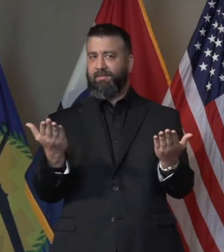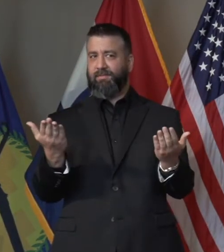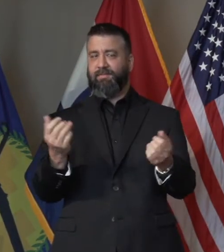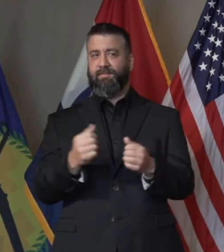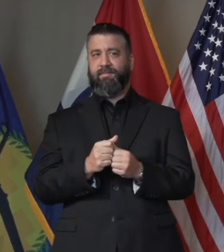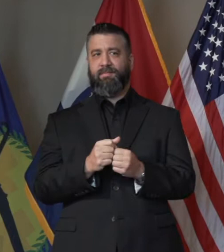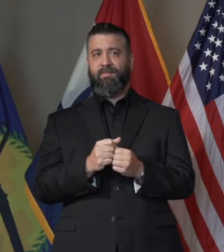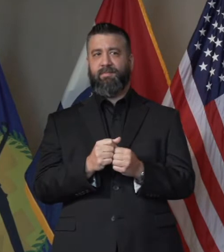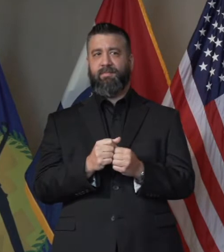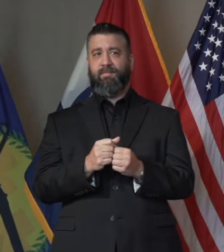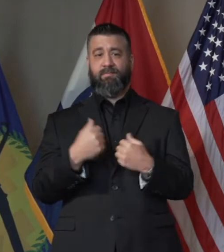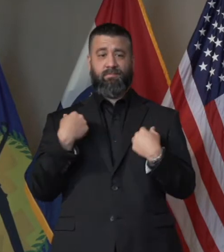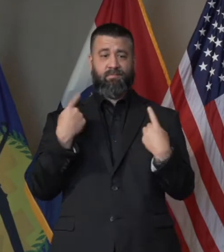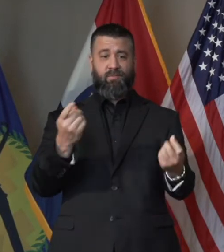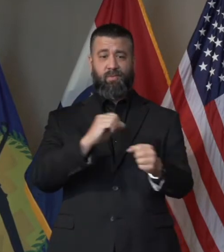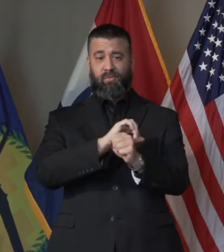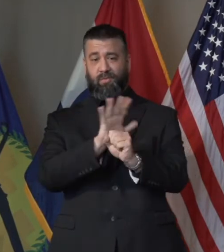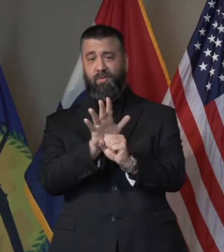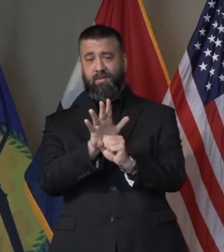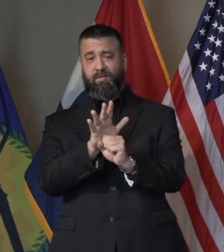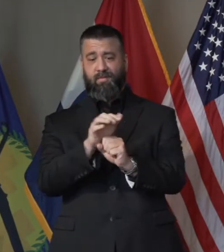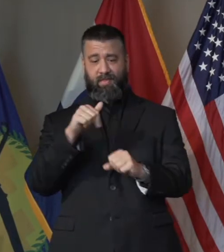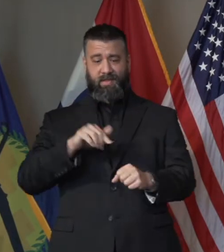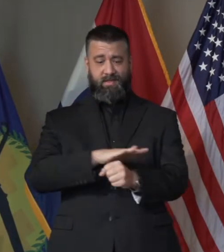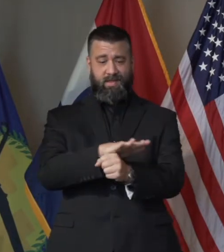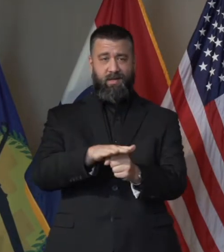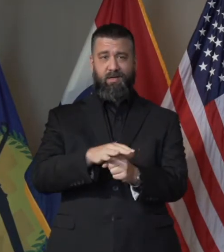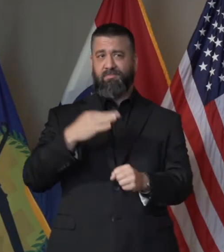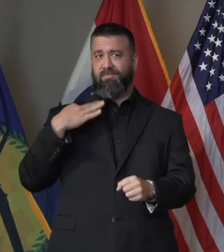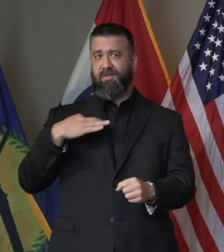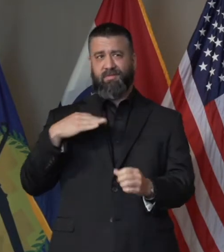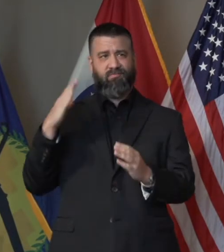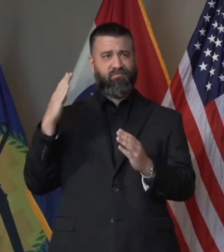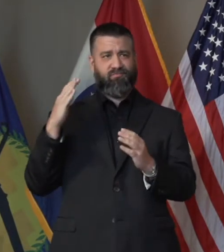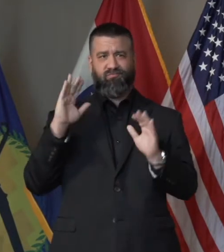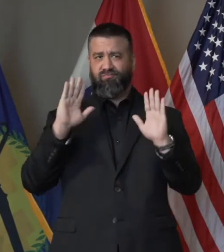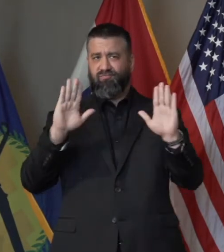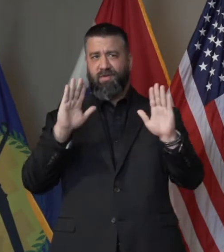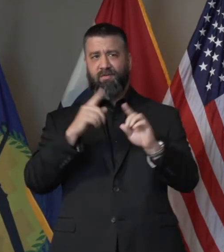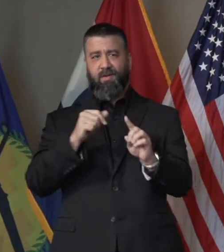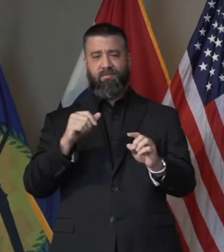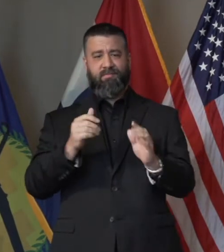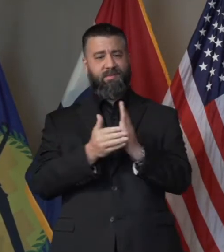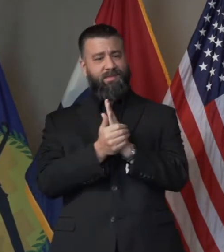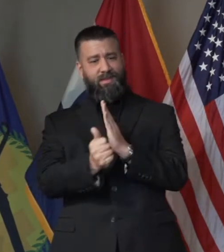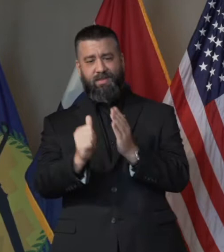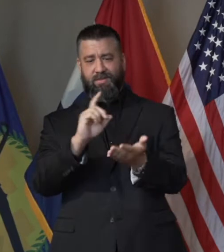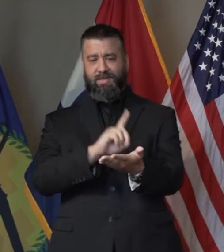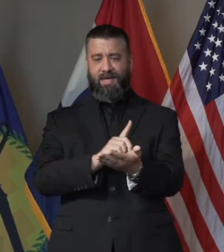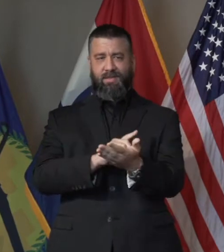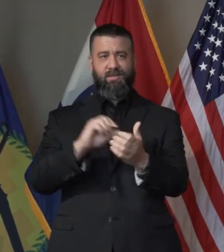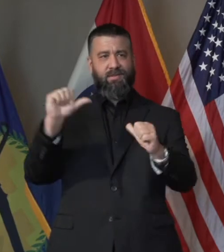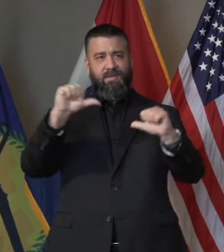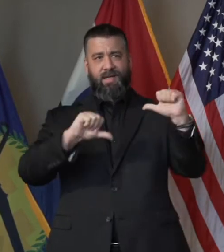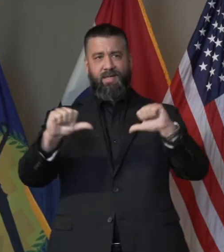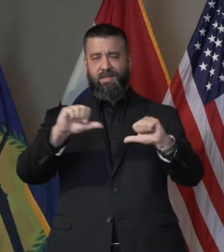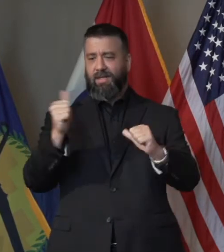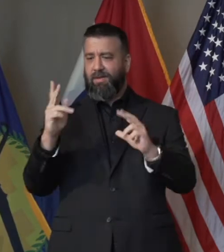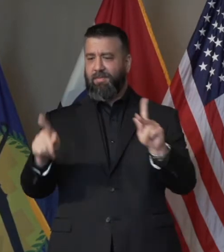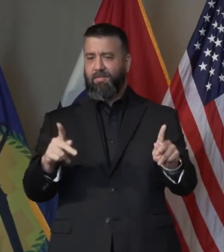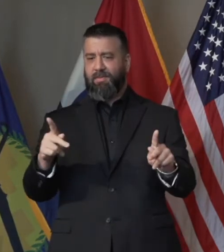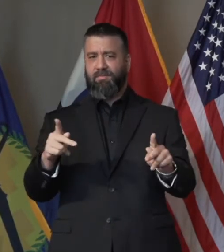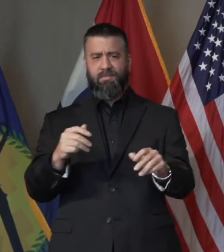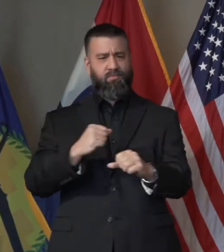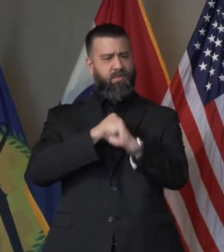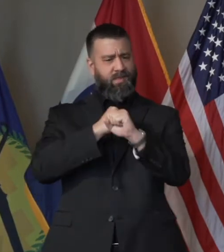this pandemic, our region has benefited greatly from talented doctors, scientists, researchers, and others focused on keeping us safe, not only